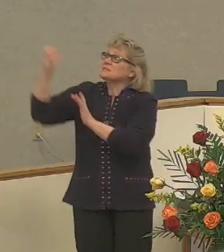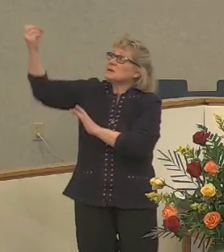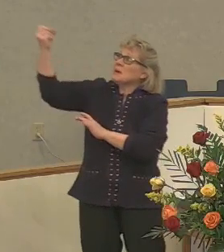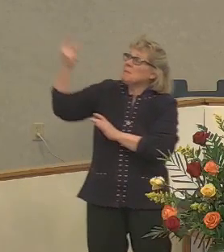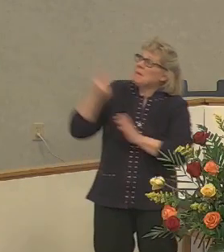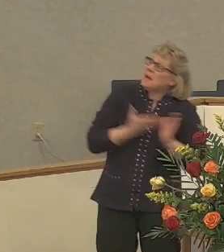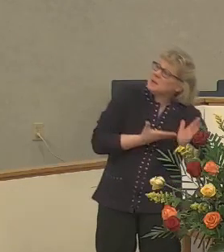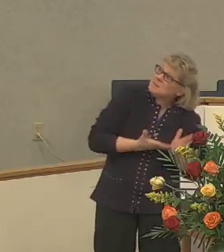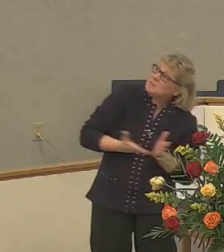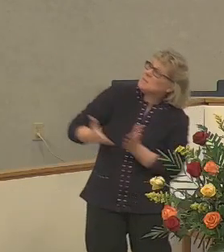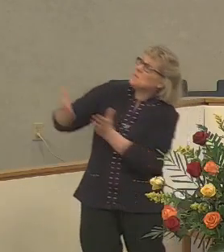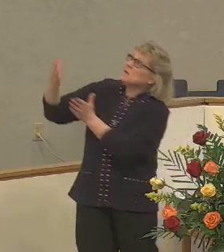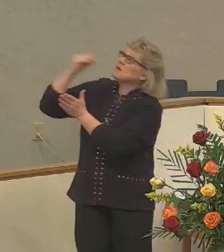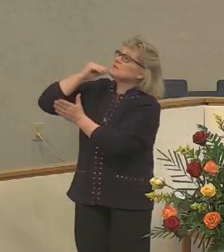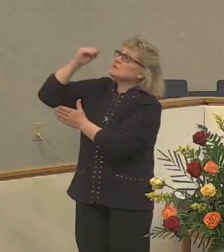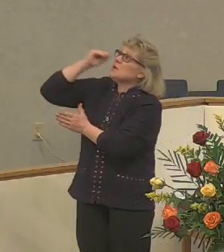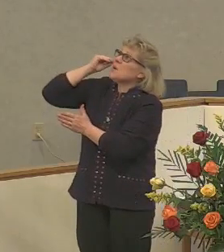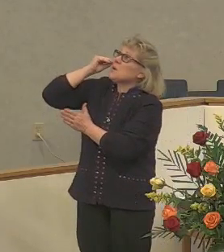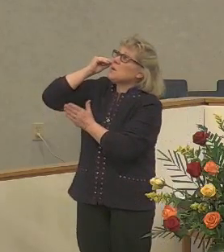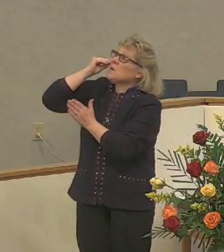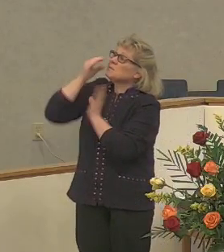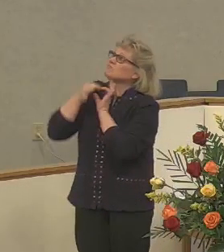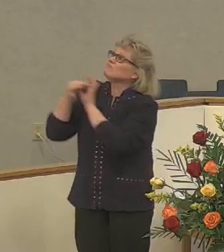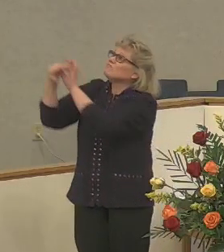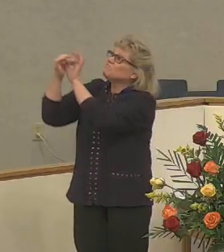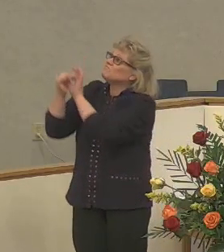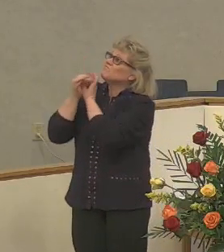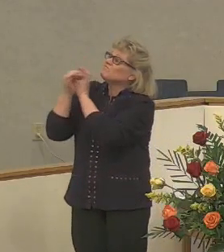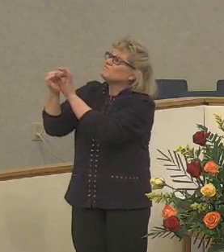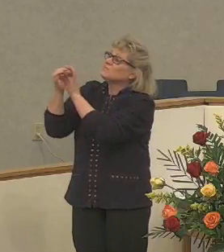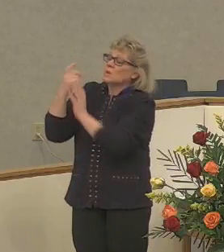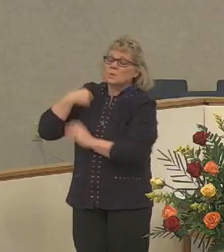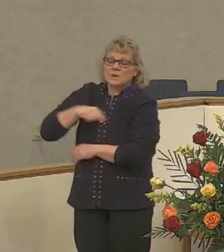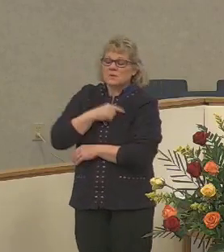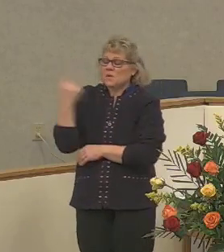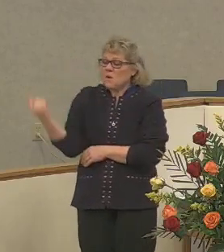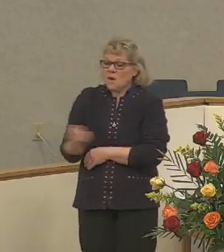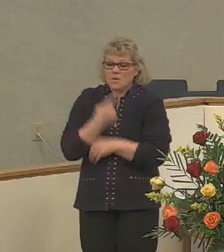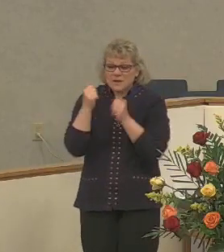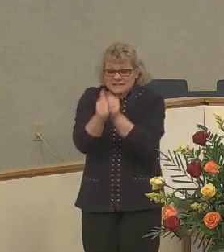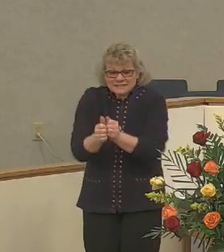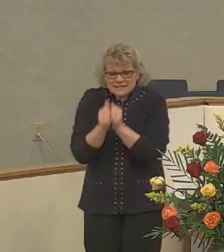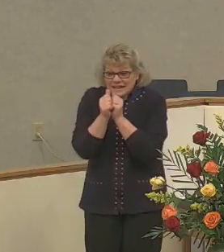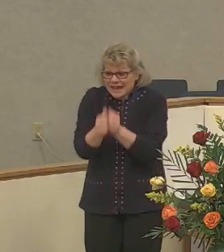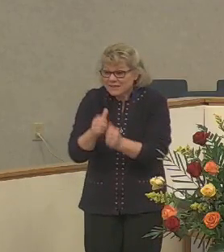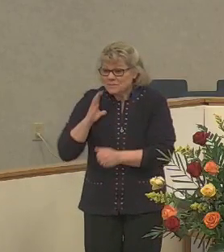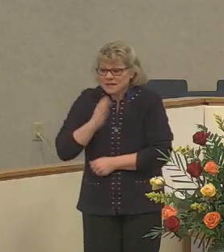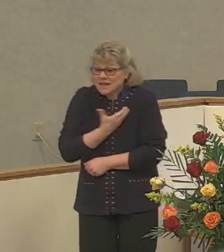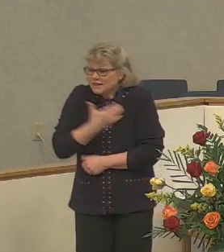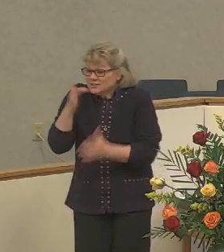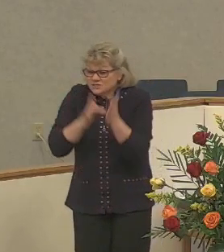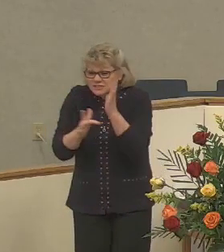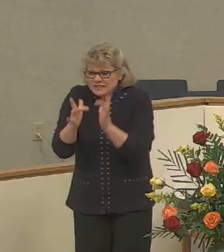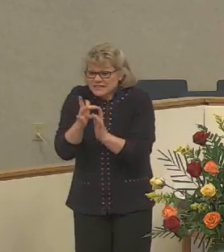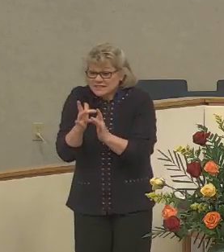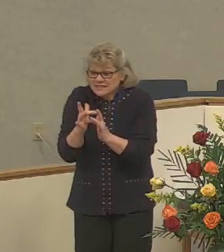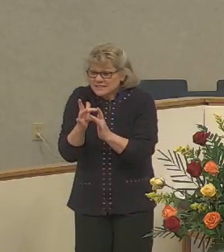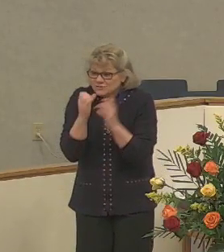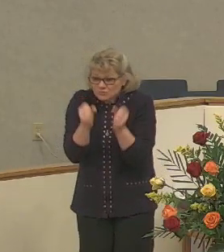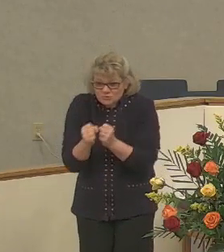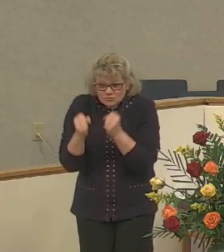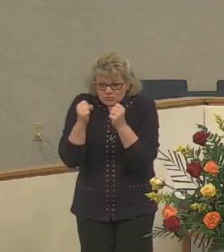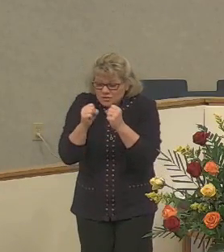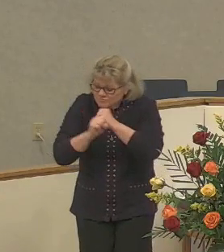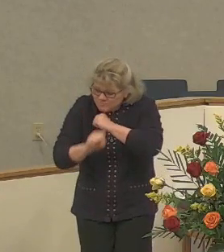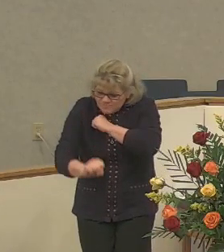us home, either by rapture or reunion. We will always be together because our Jesus is the cement of our